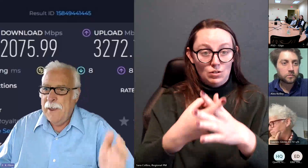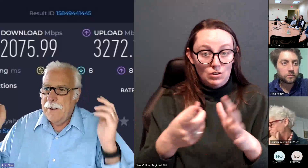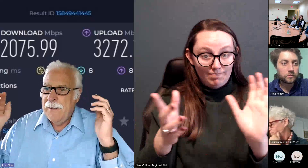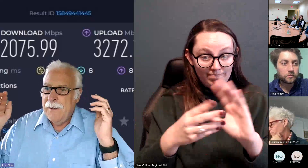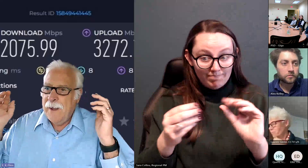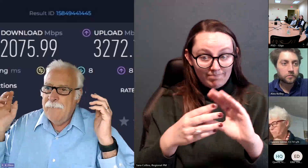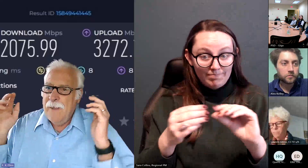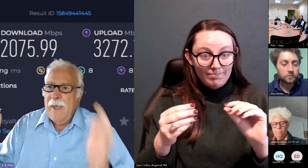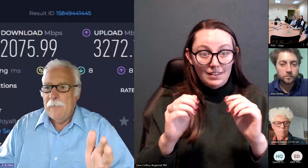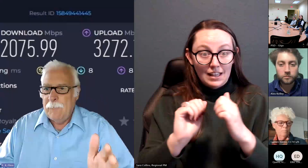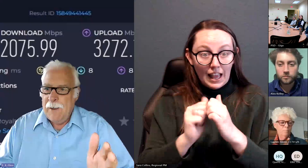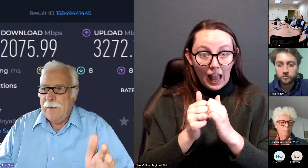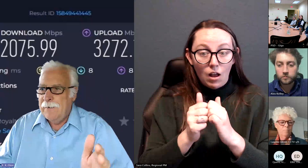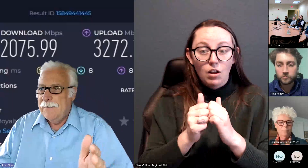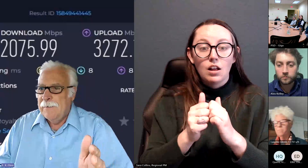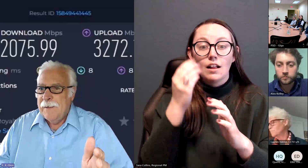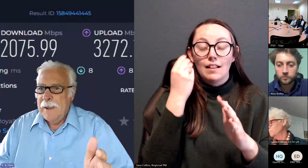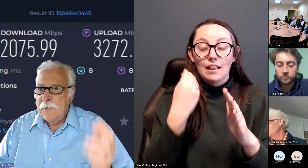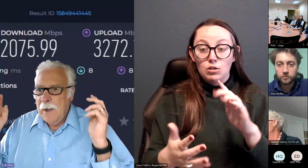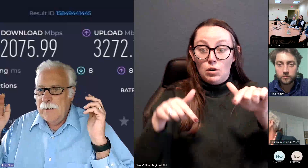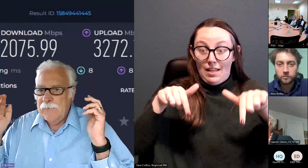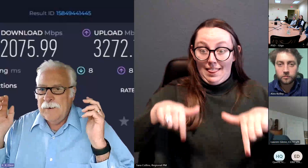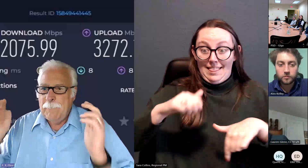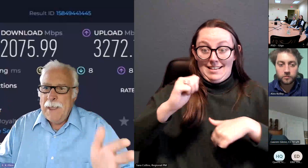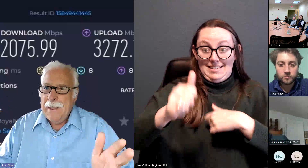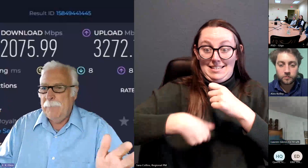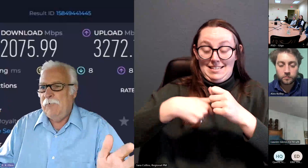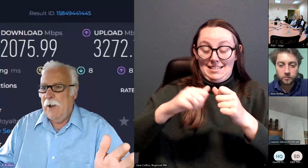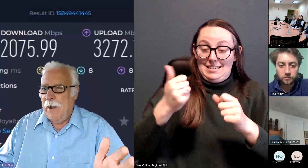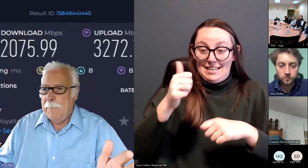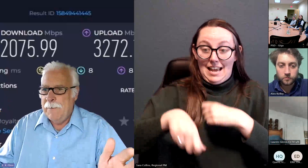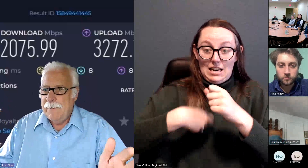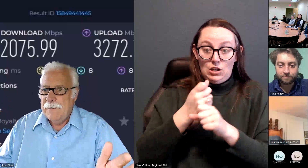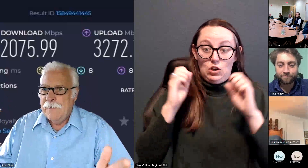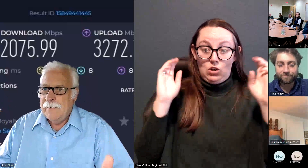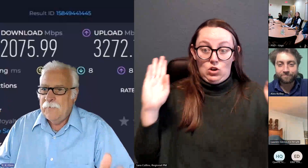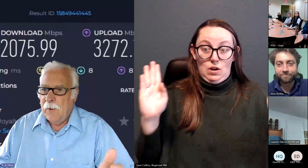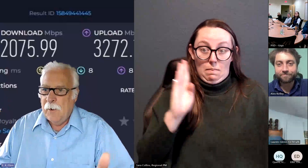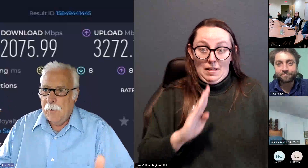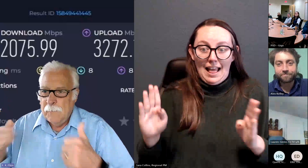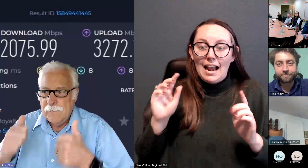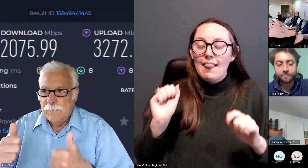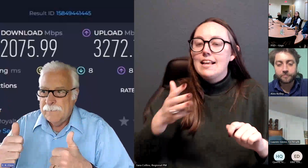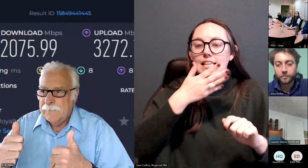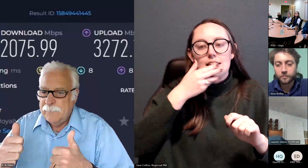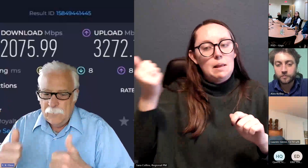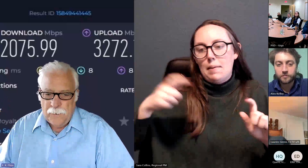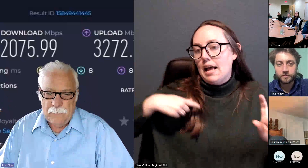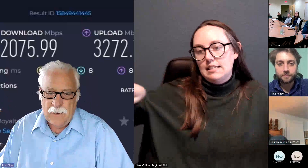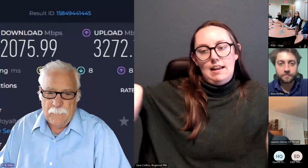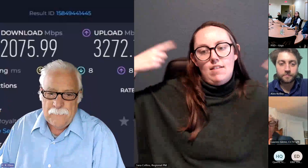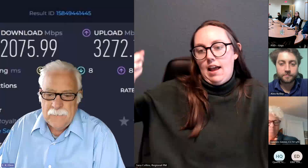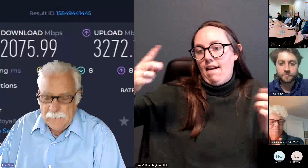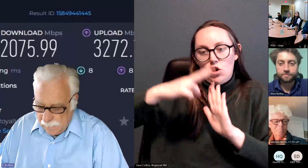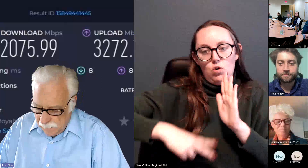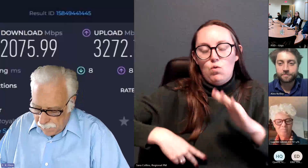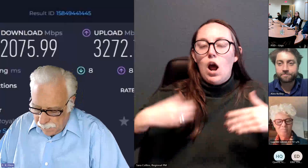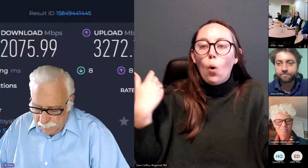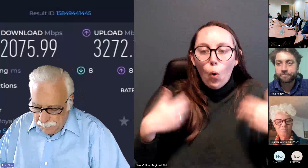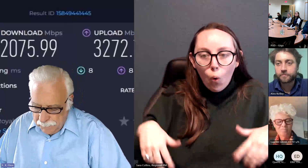telecommunications plan I've ever read. And you guys did a bang up job. So 2 thumbs up.